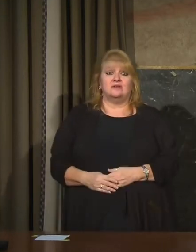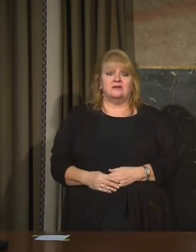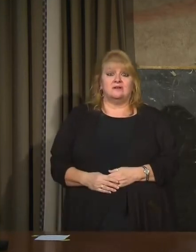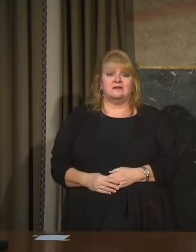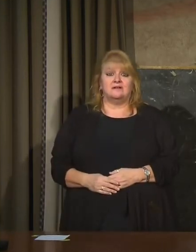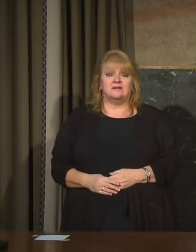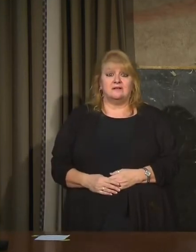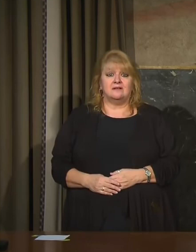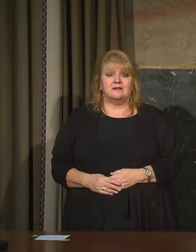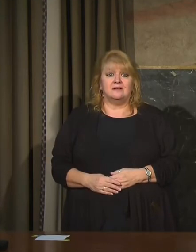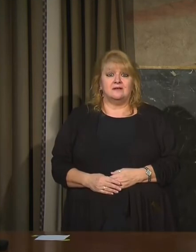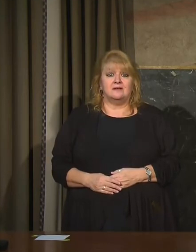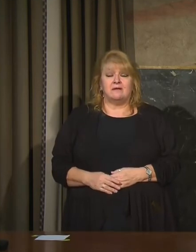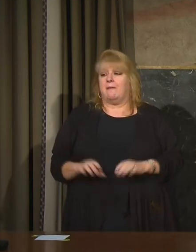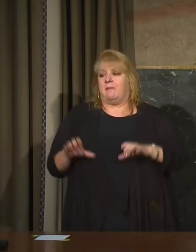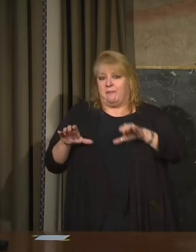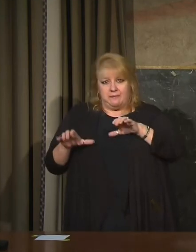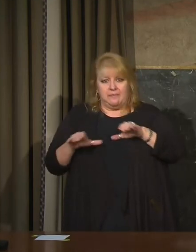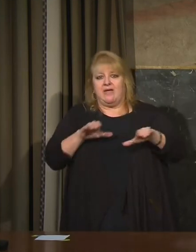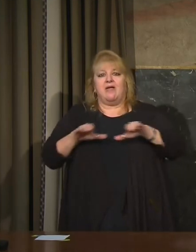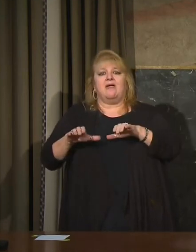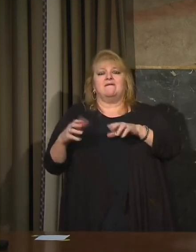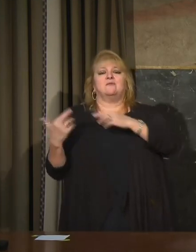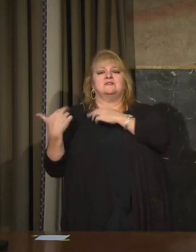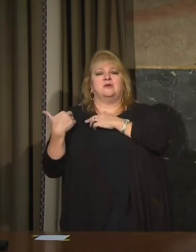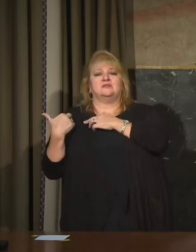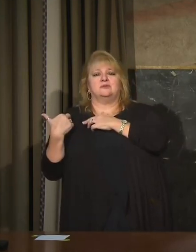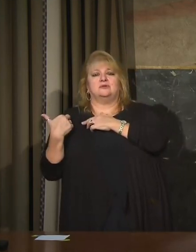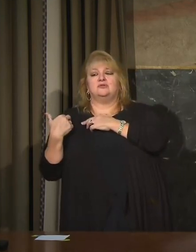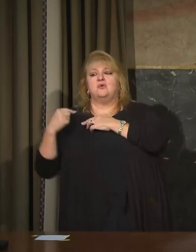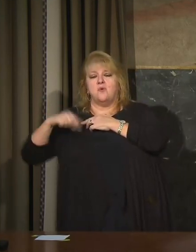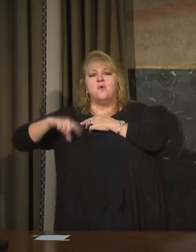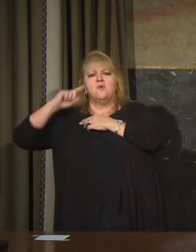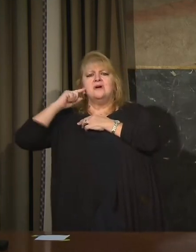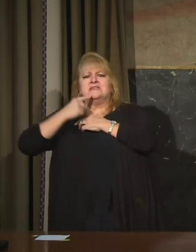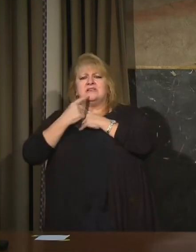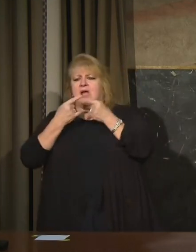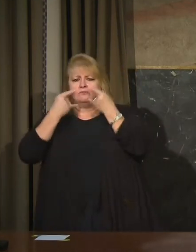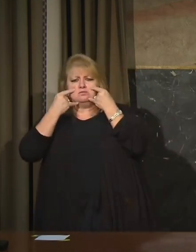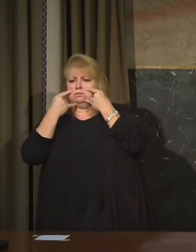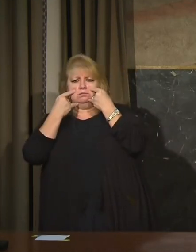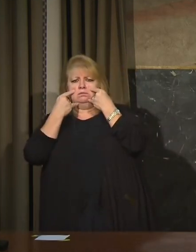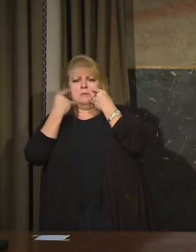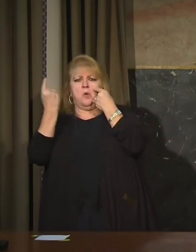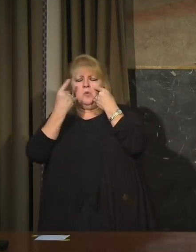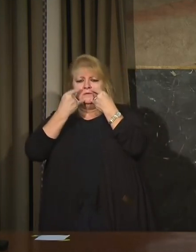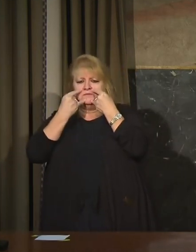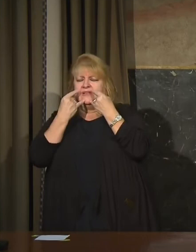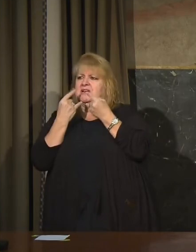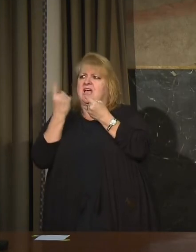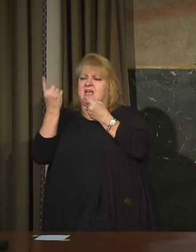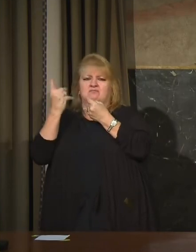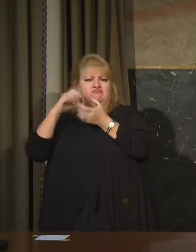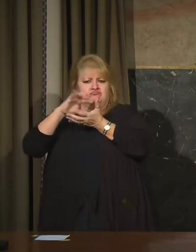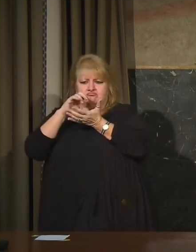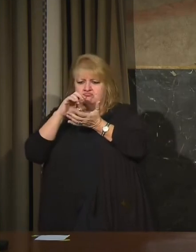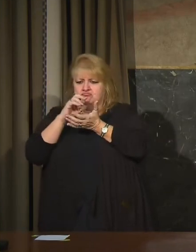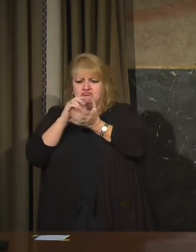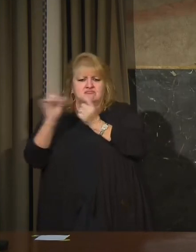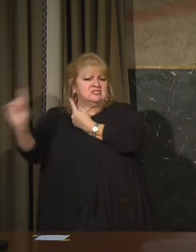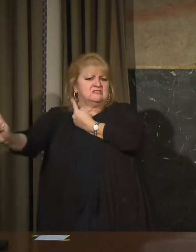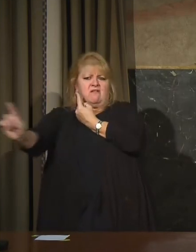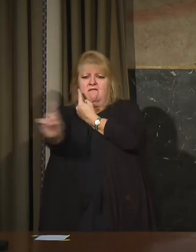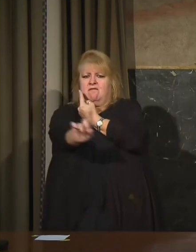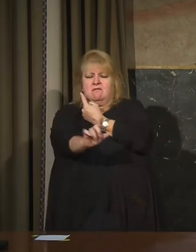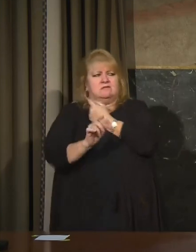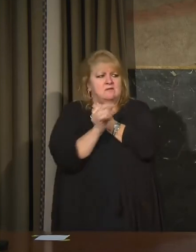been responsible and who do take seriously the guidance that comes from the CDC and the White House Task Force, the things that